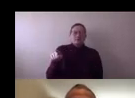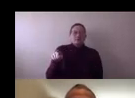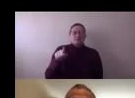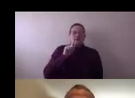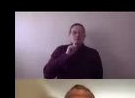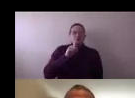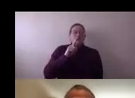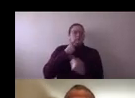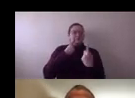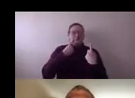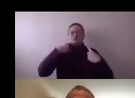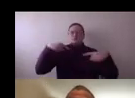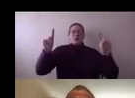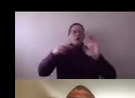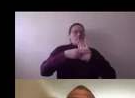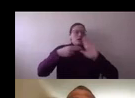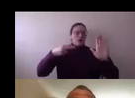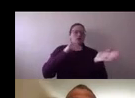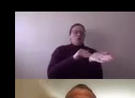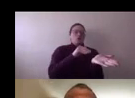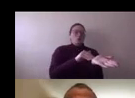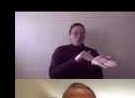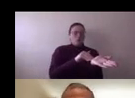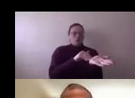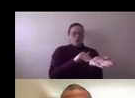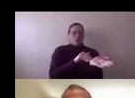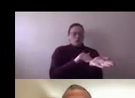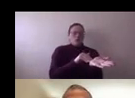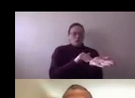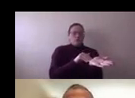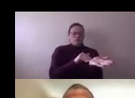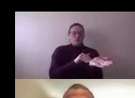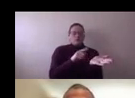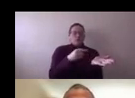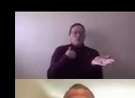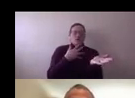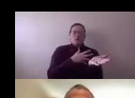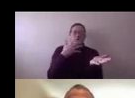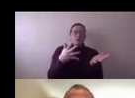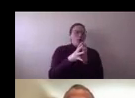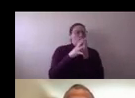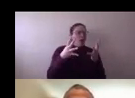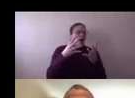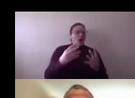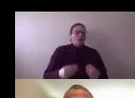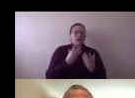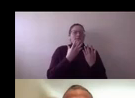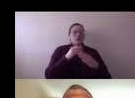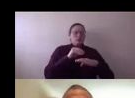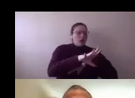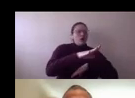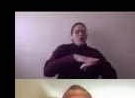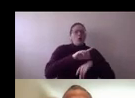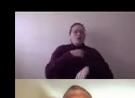distinguished physician who had much influence in China in the first half of the 20th